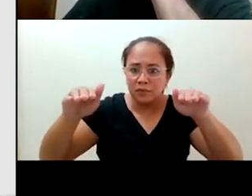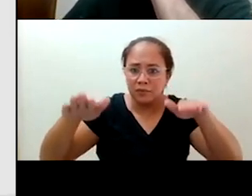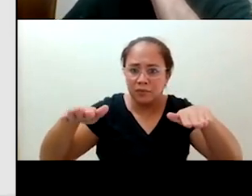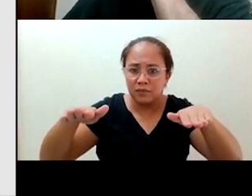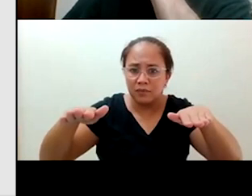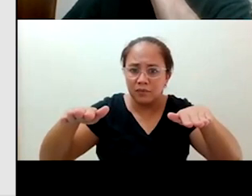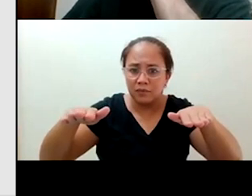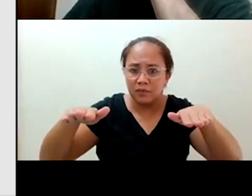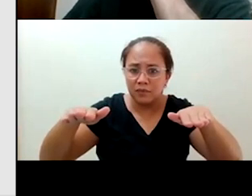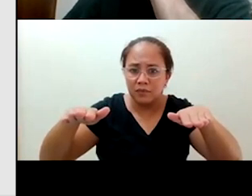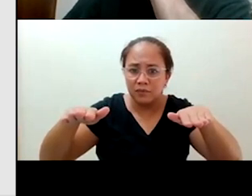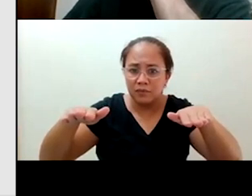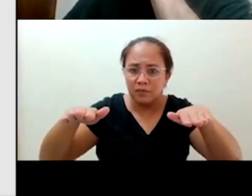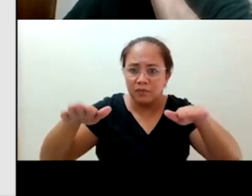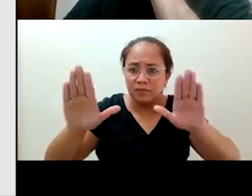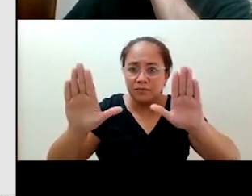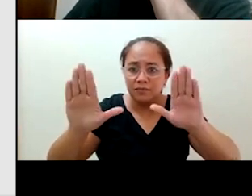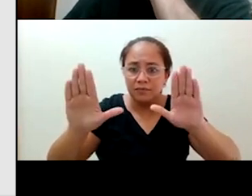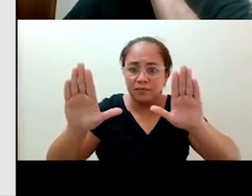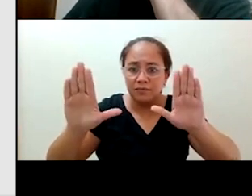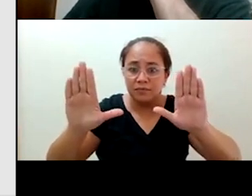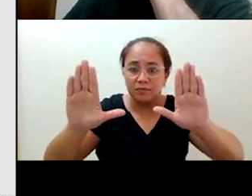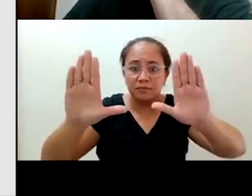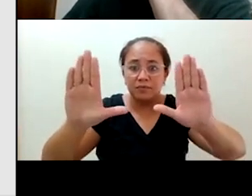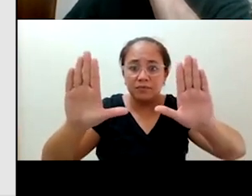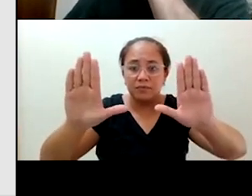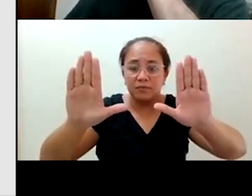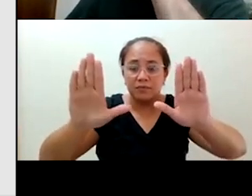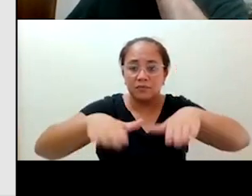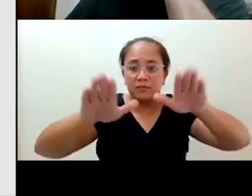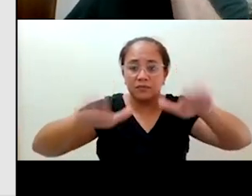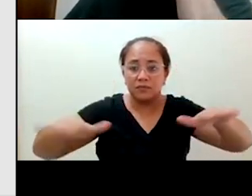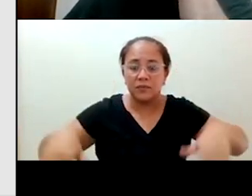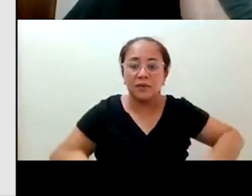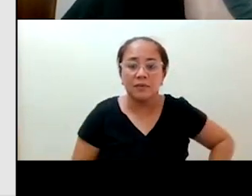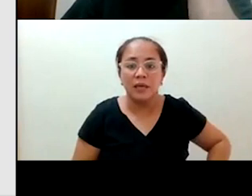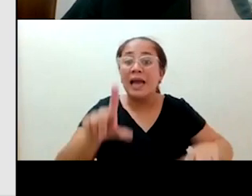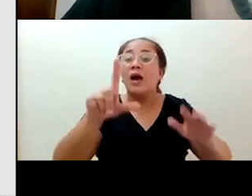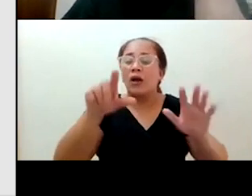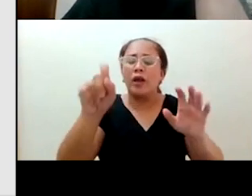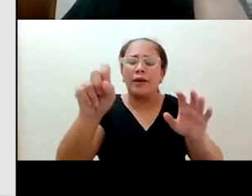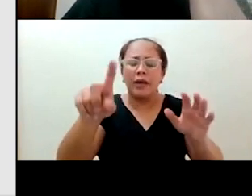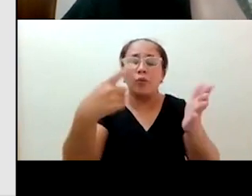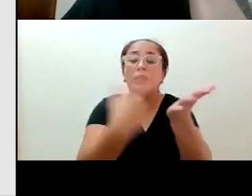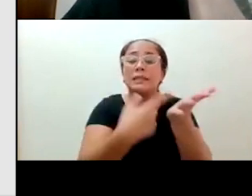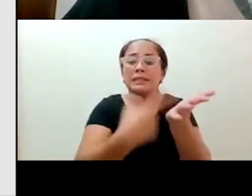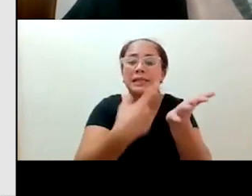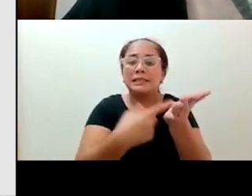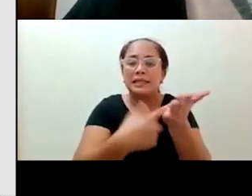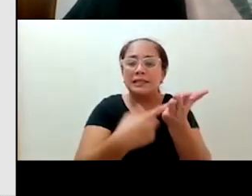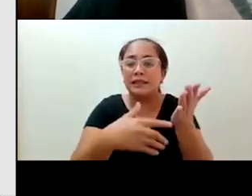Jasmine saying slightly. Slightly. Okay, we'll talk about that a little later